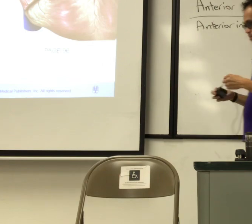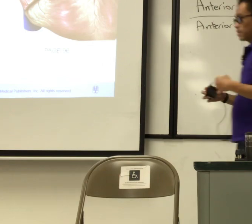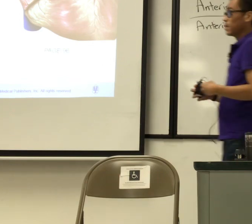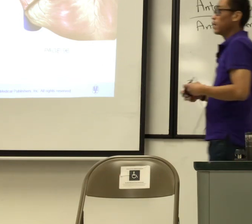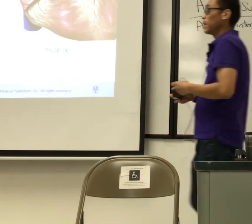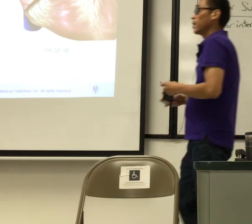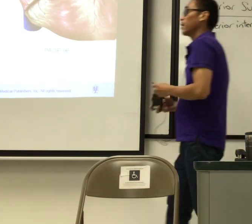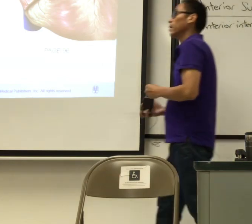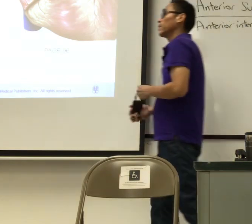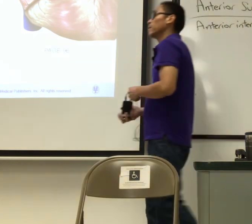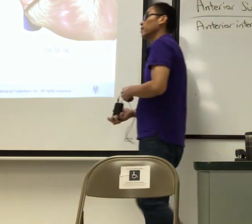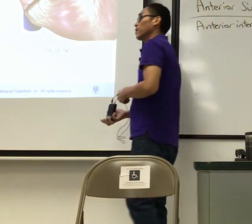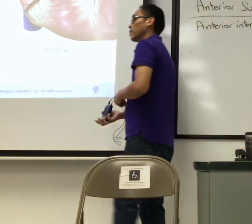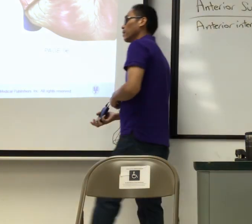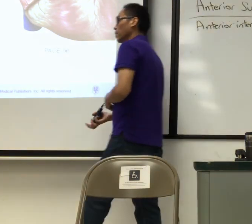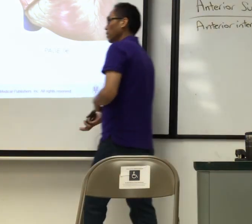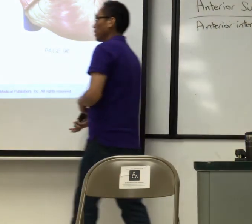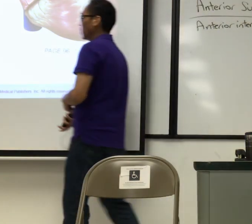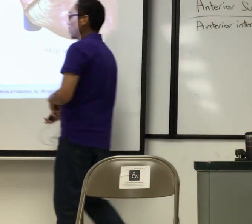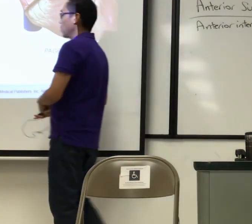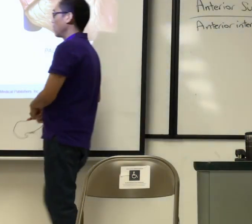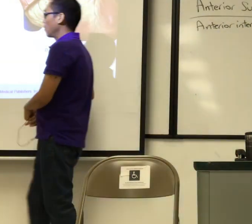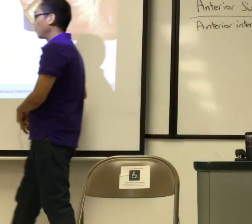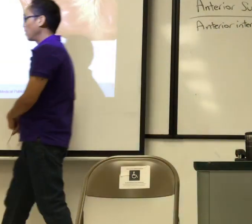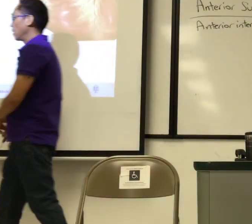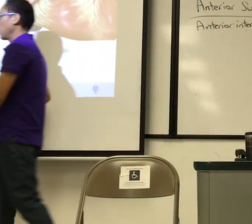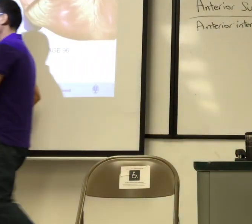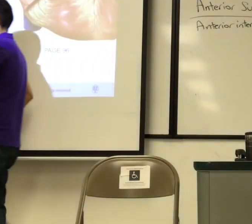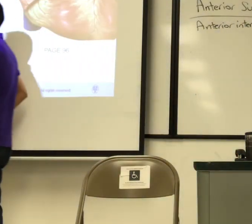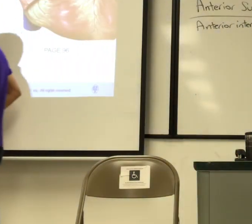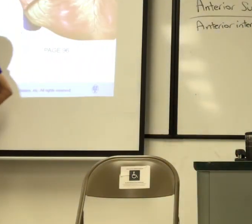When you live in Vegas,